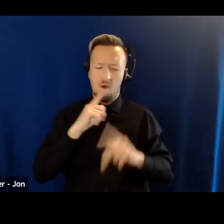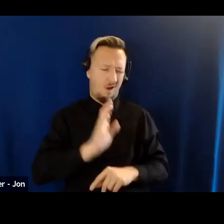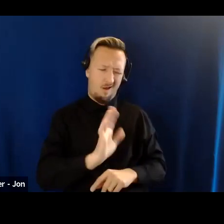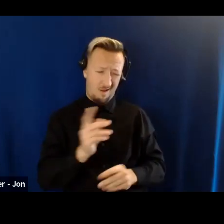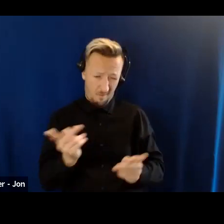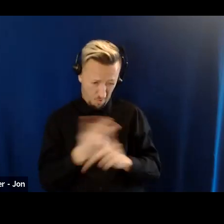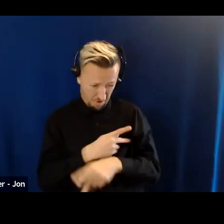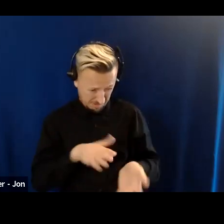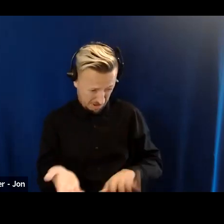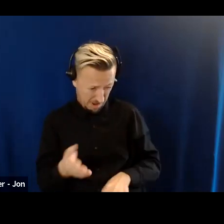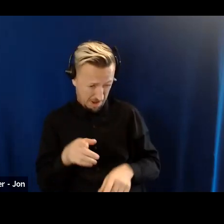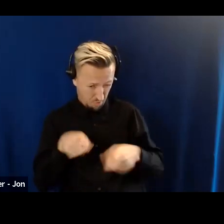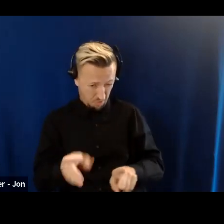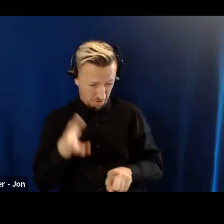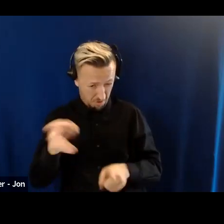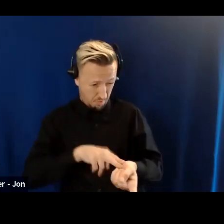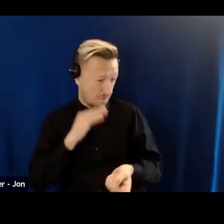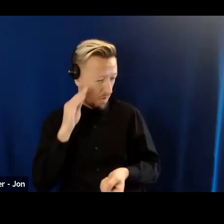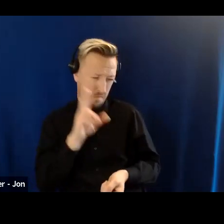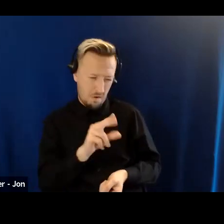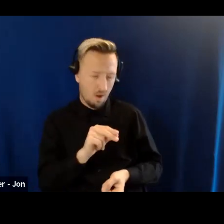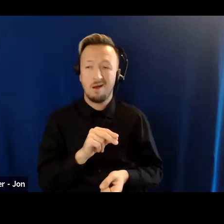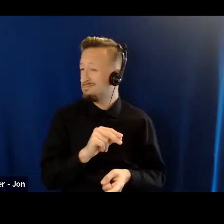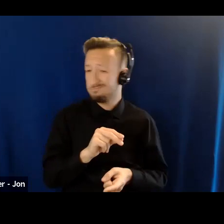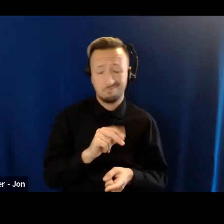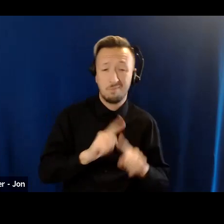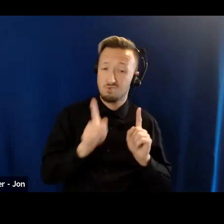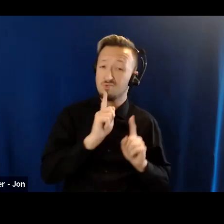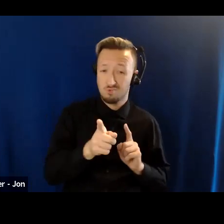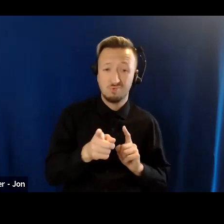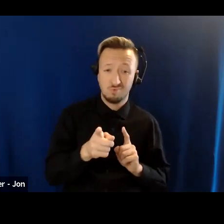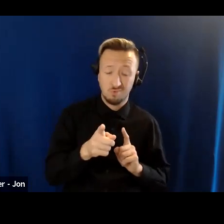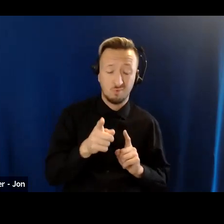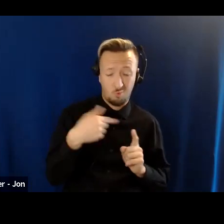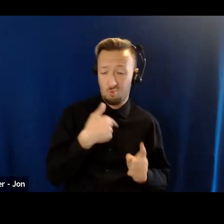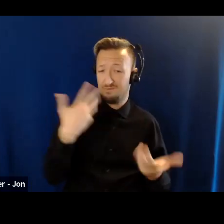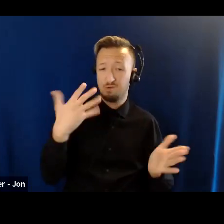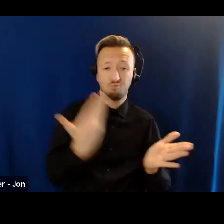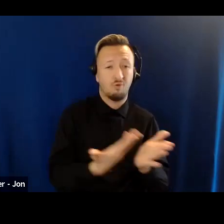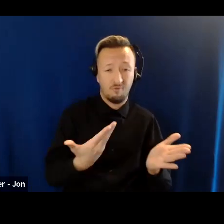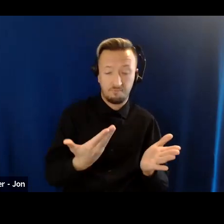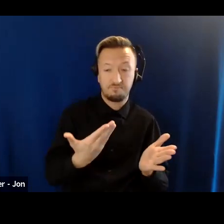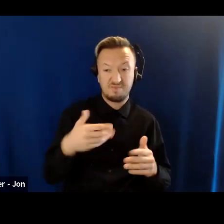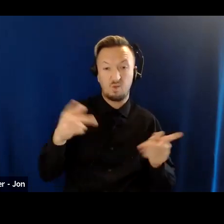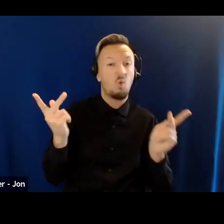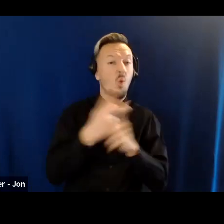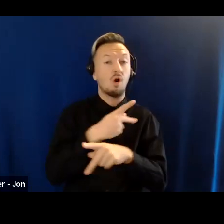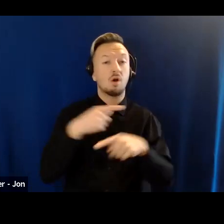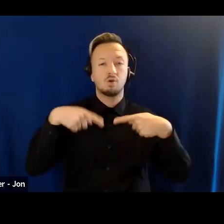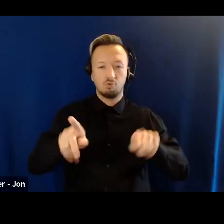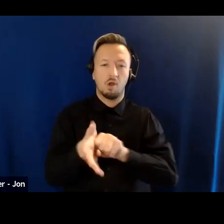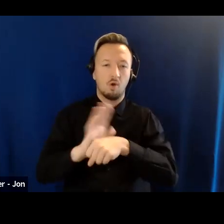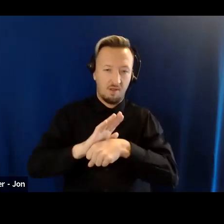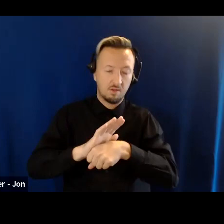of COVID-19, where people are dying in outrageously high numbers in nursing homes